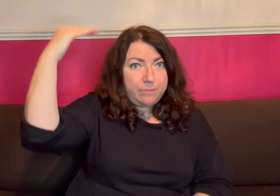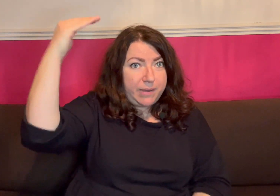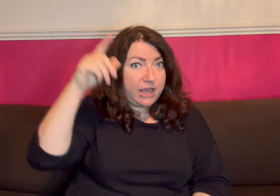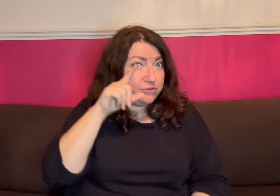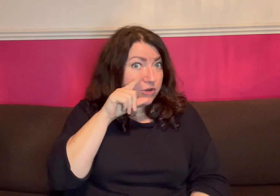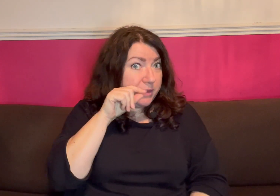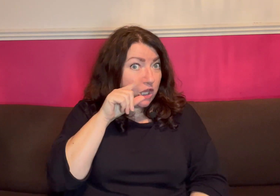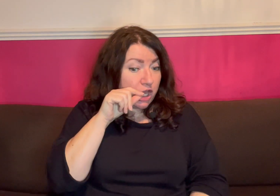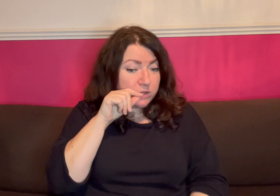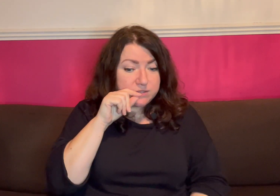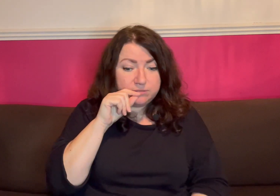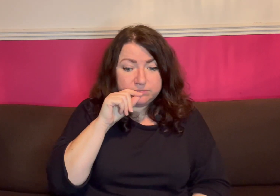pink flamingos,